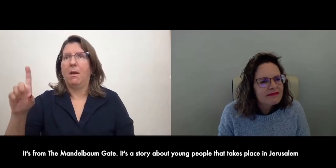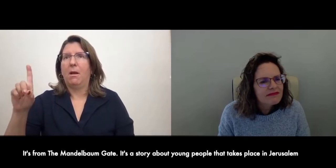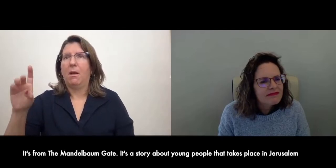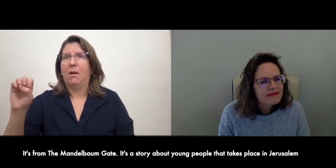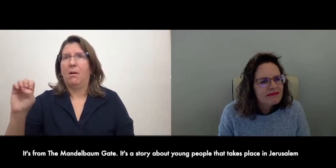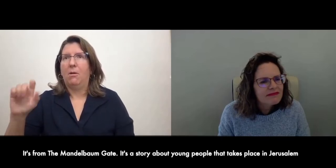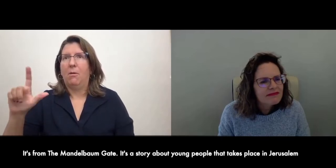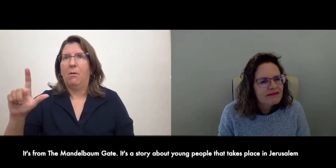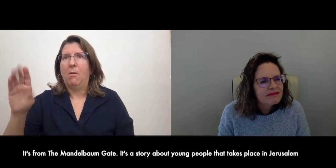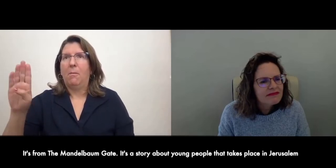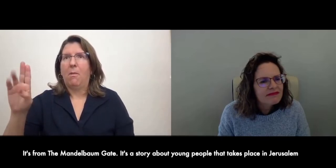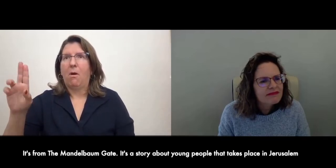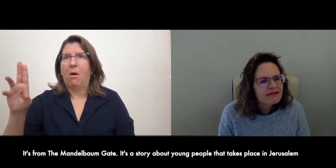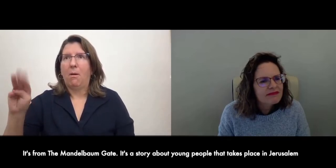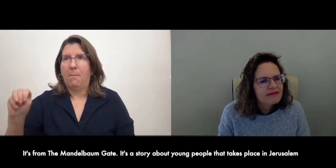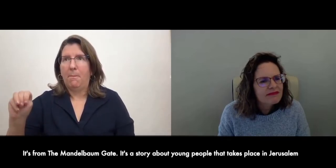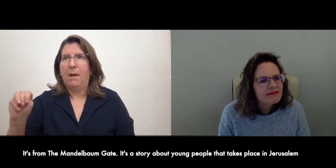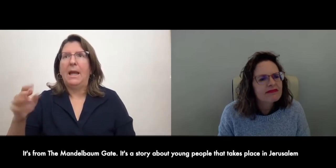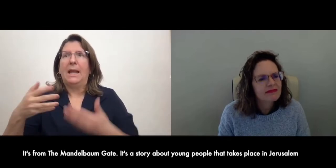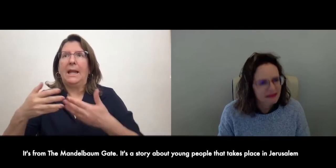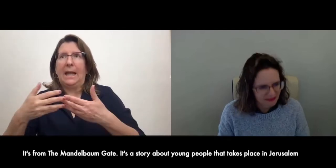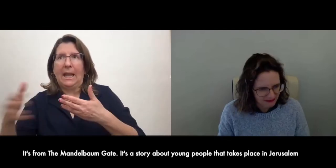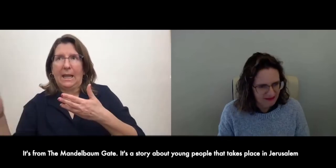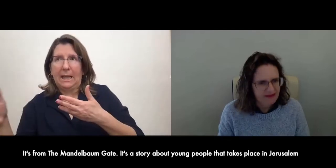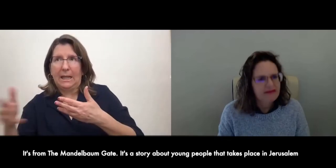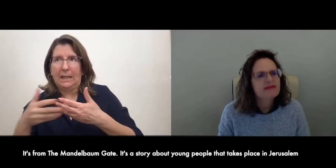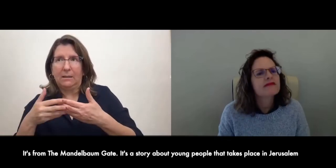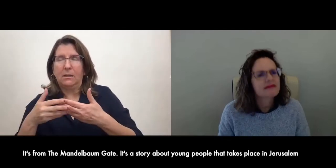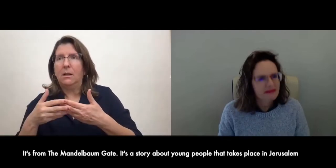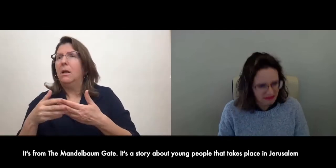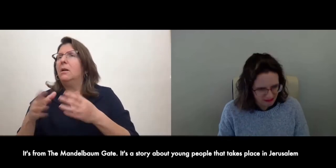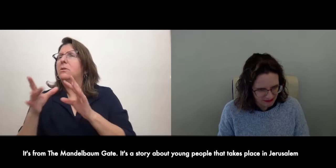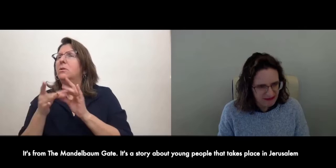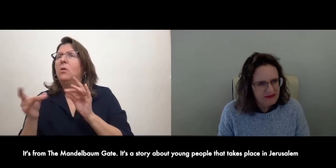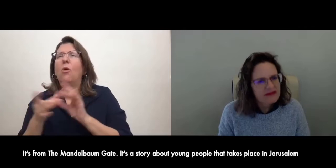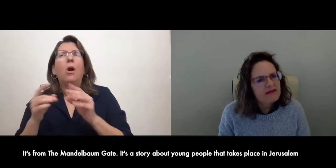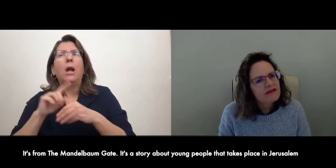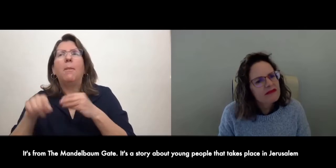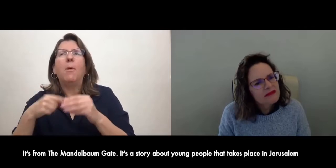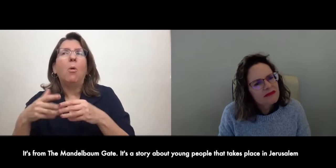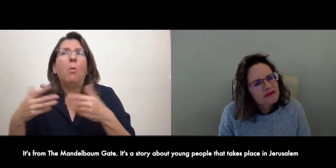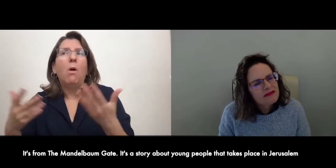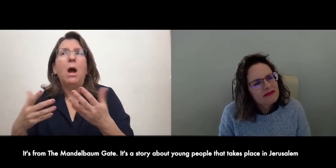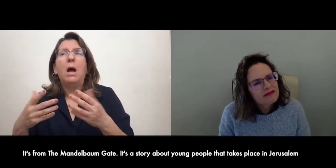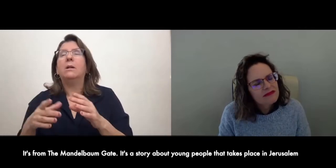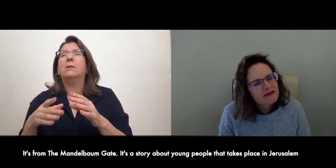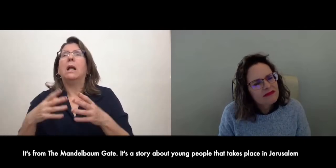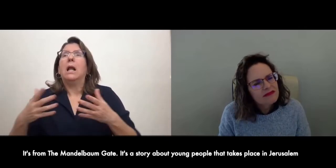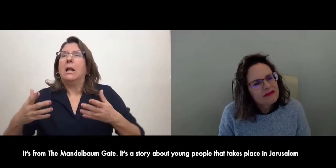the Mandelbaum Gate. It's a story about young people that takes place in Jerusalem.